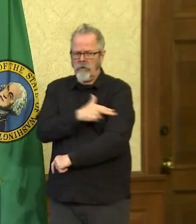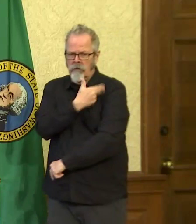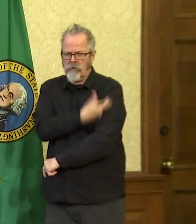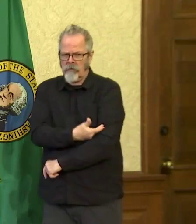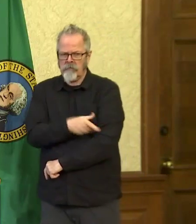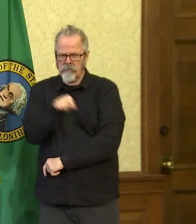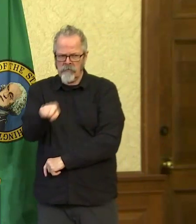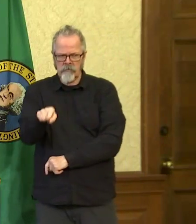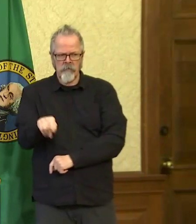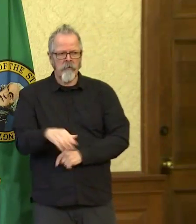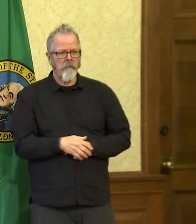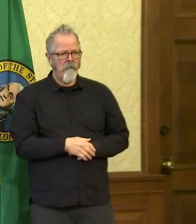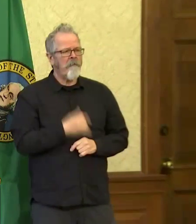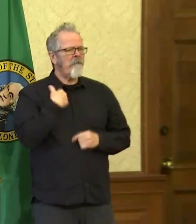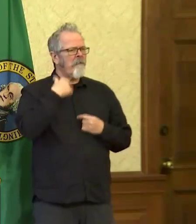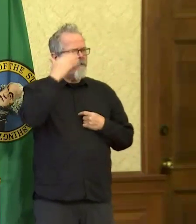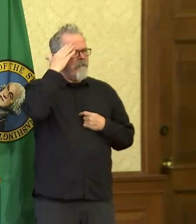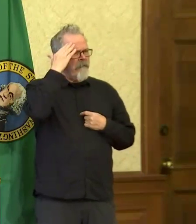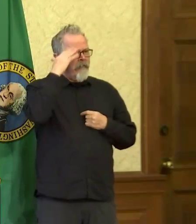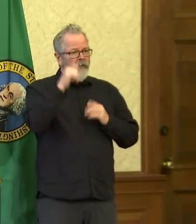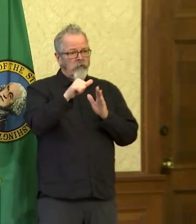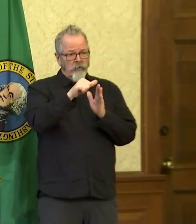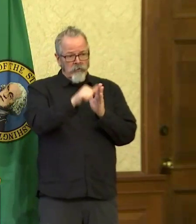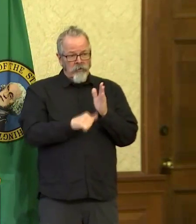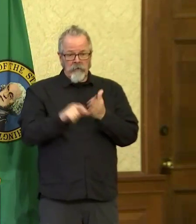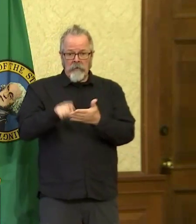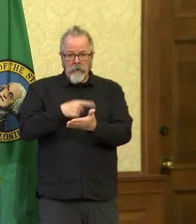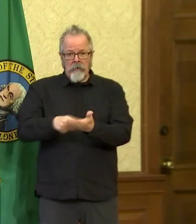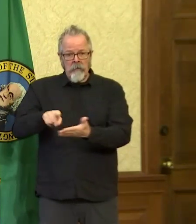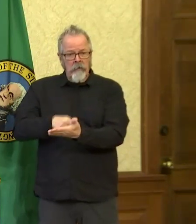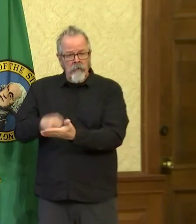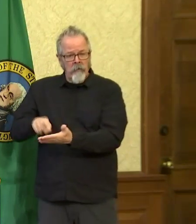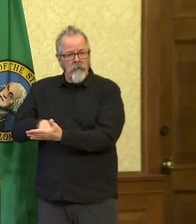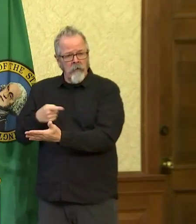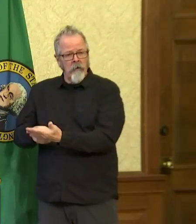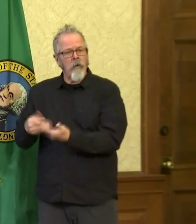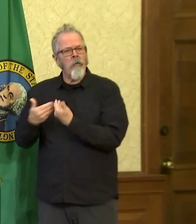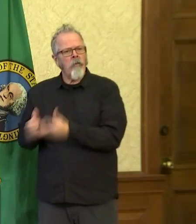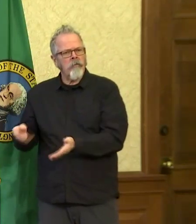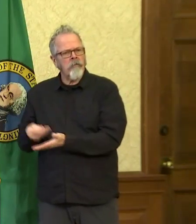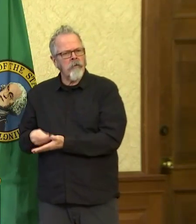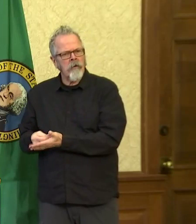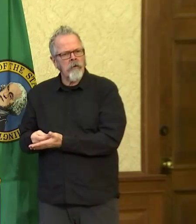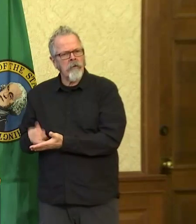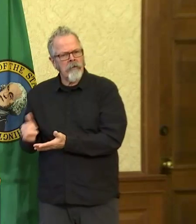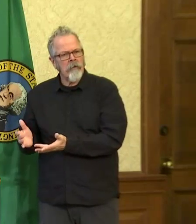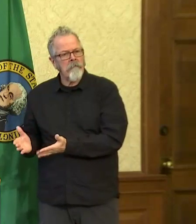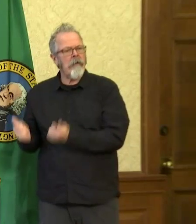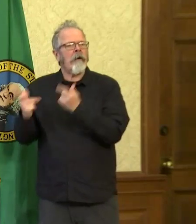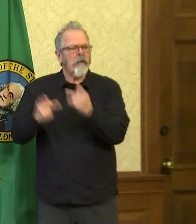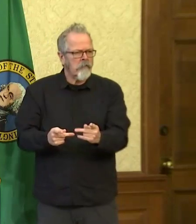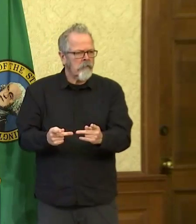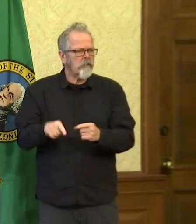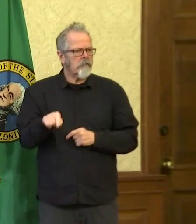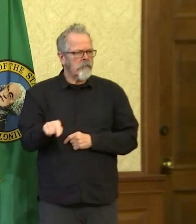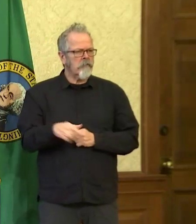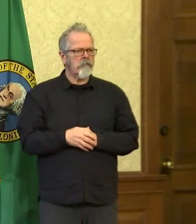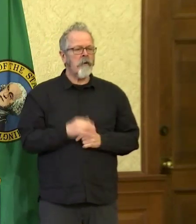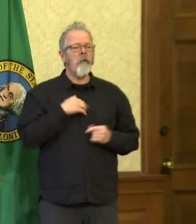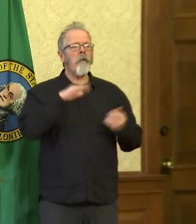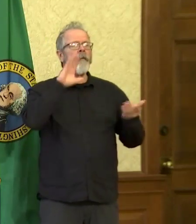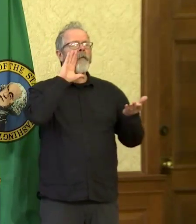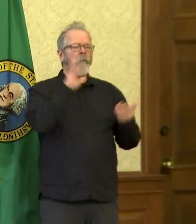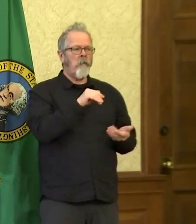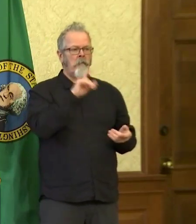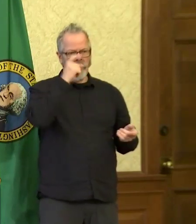to hospitals like yours. But this is not just a financial challenge. Your hospital just is